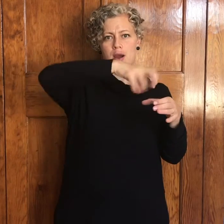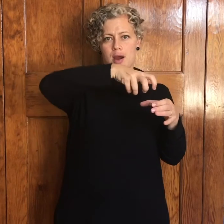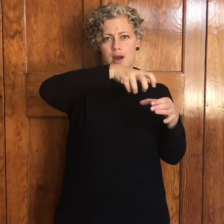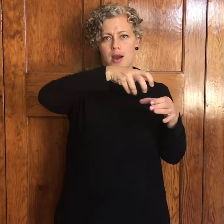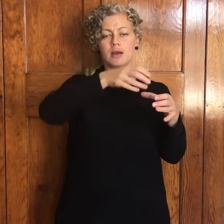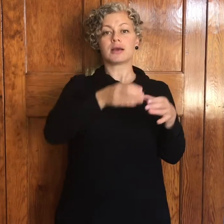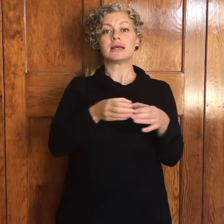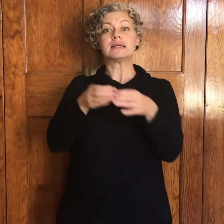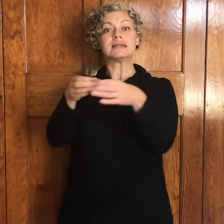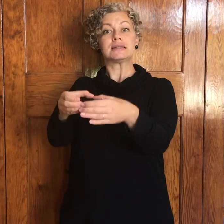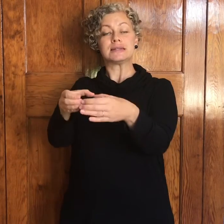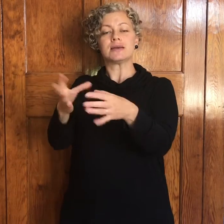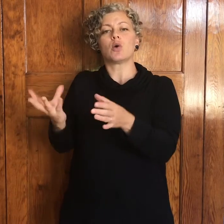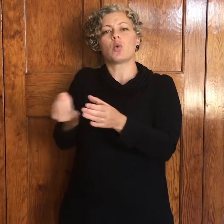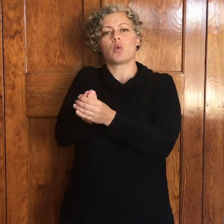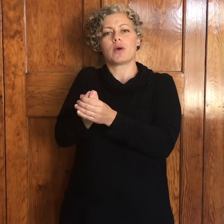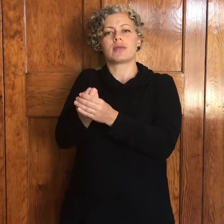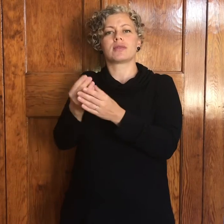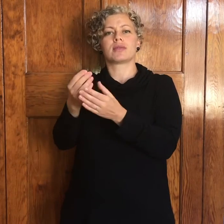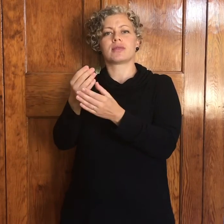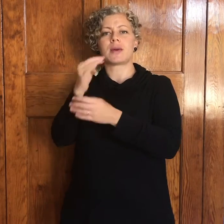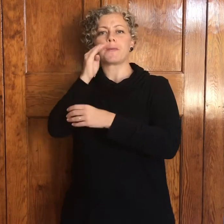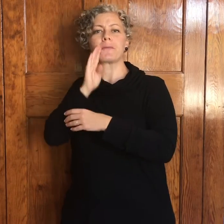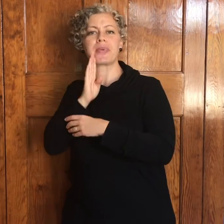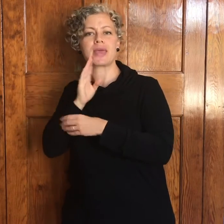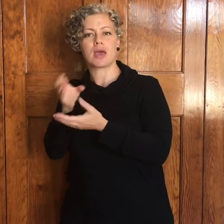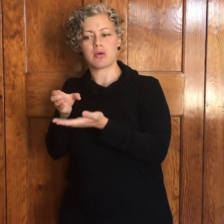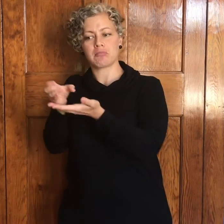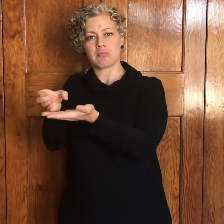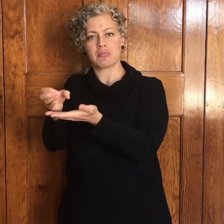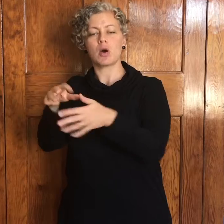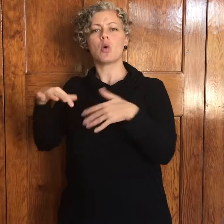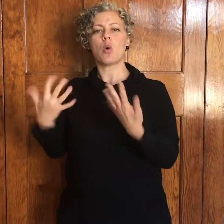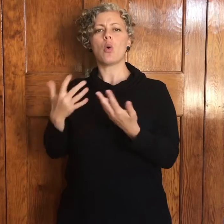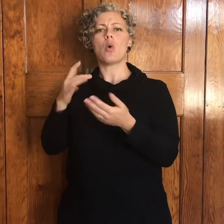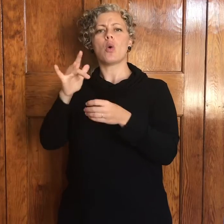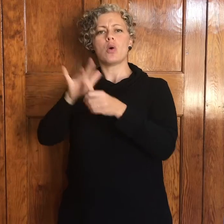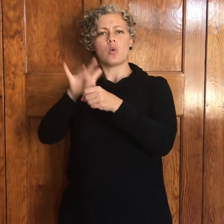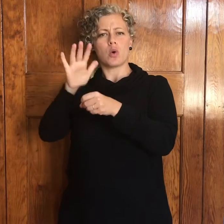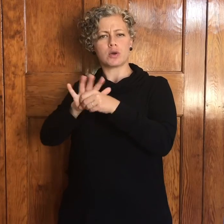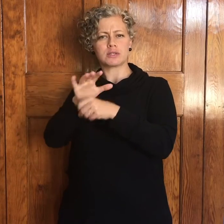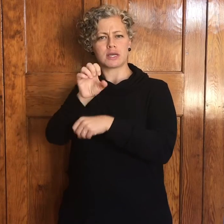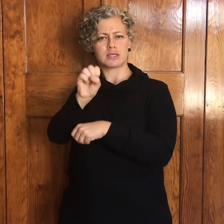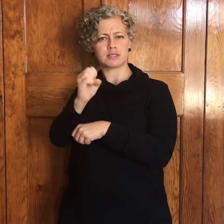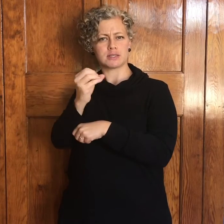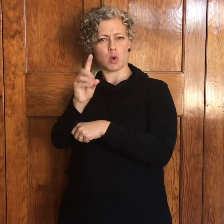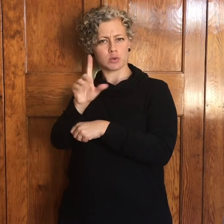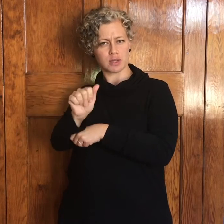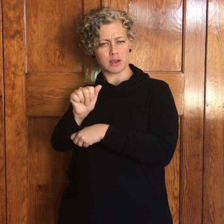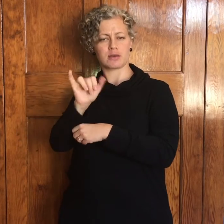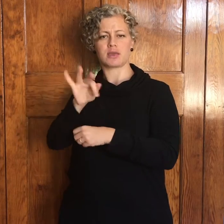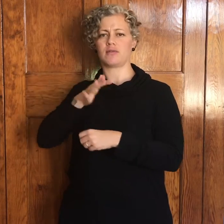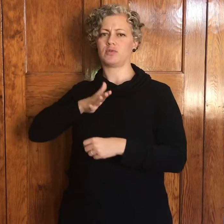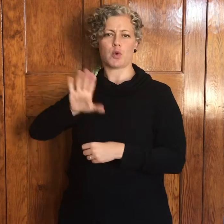of soda water for an alcohol-free option, and the printed recipe for a